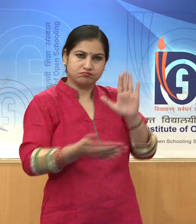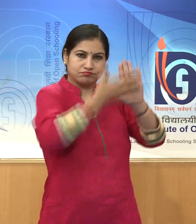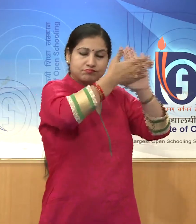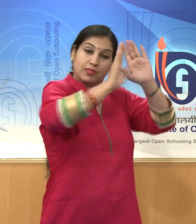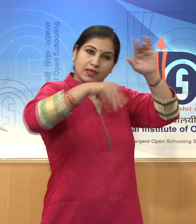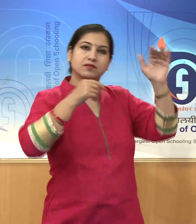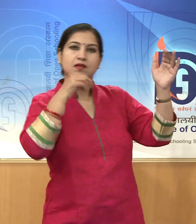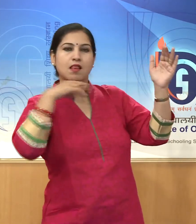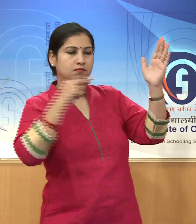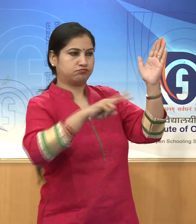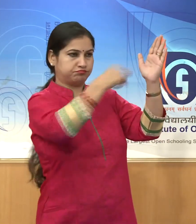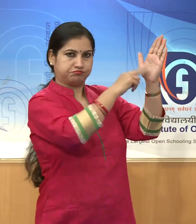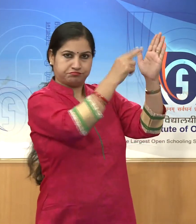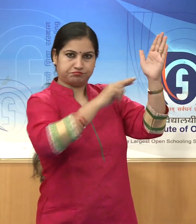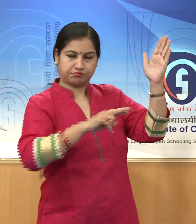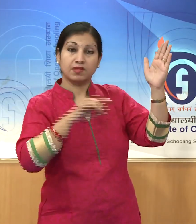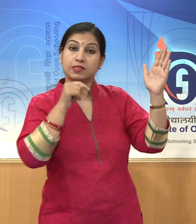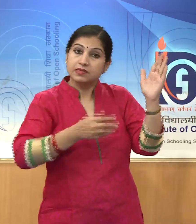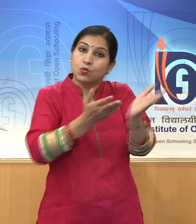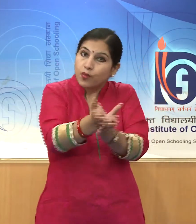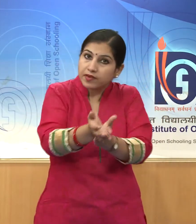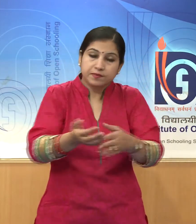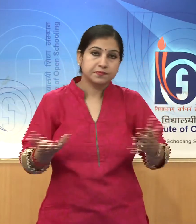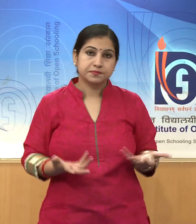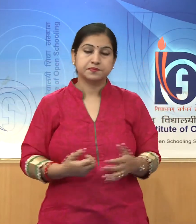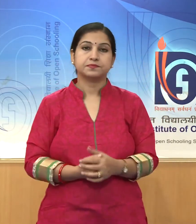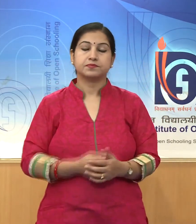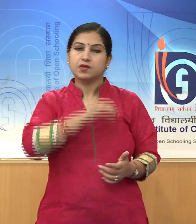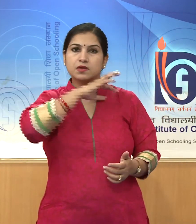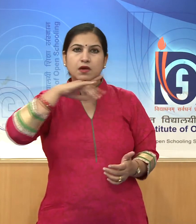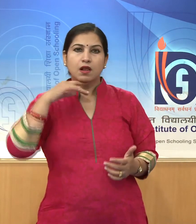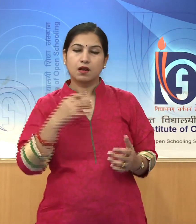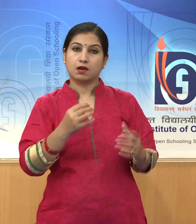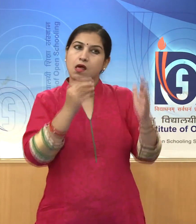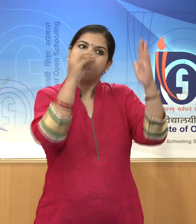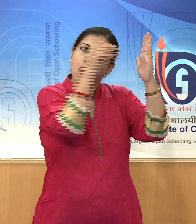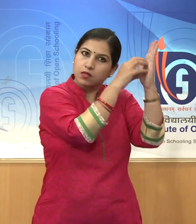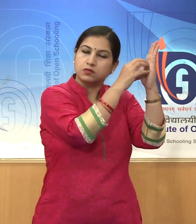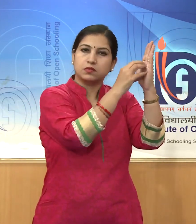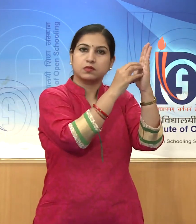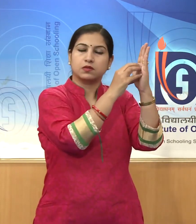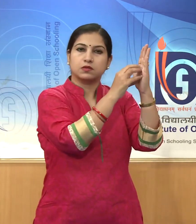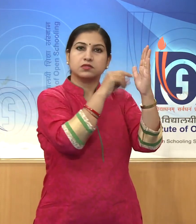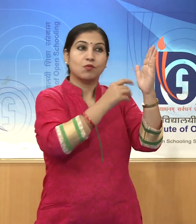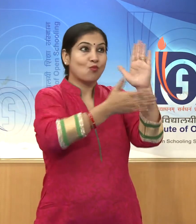In this method, the color becomes the part of the